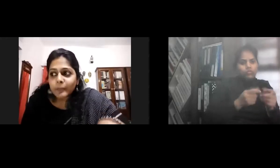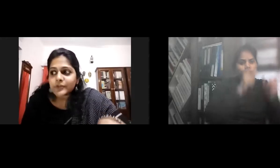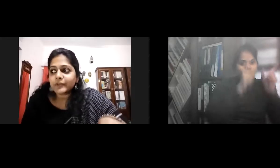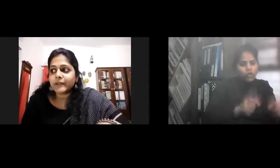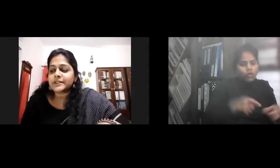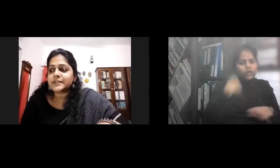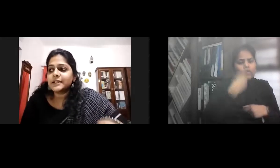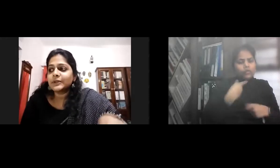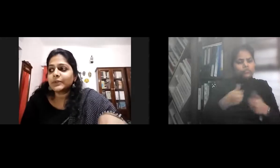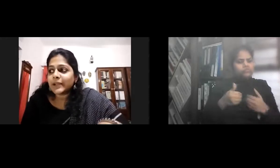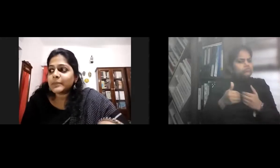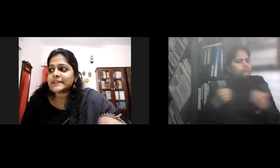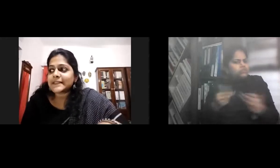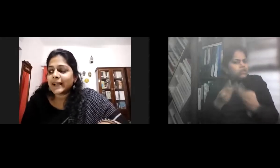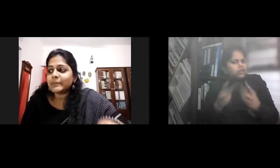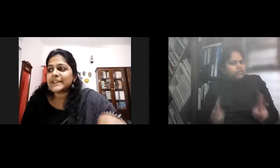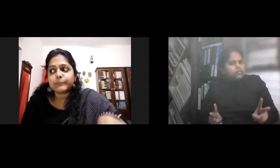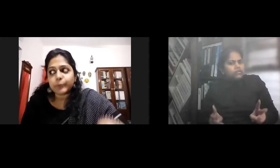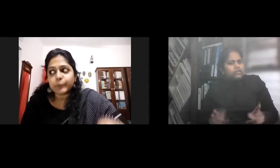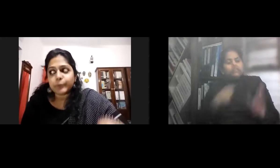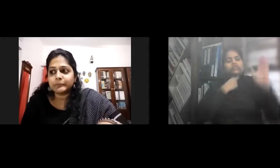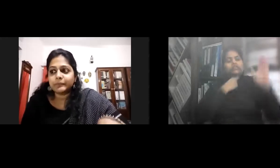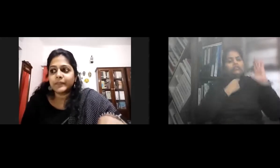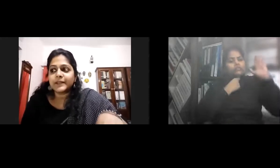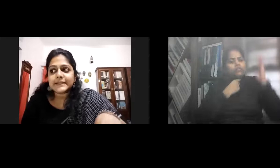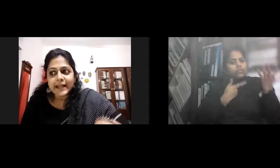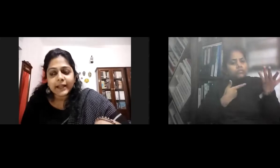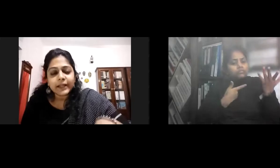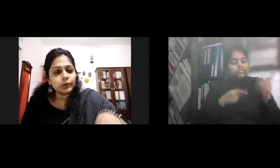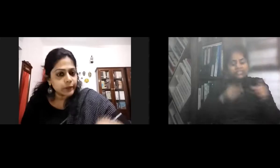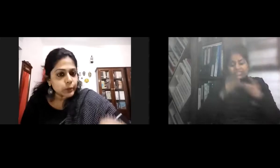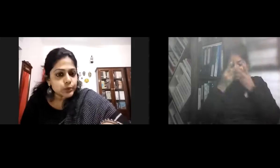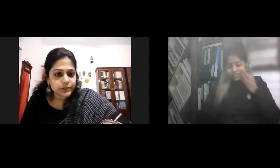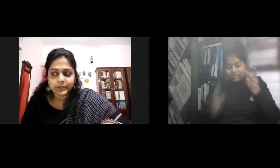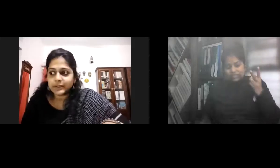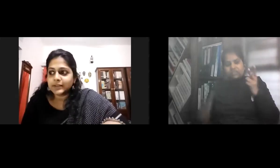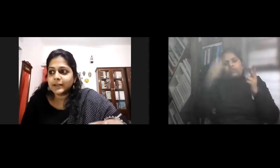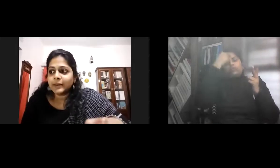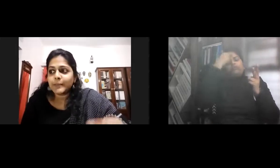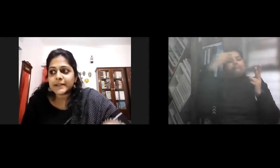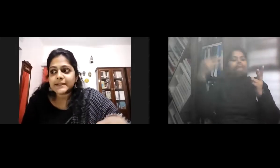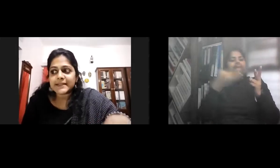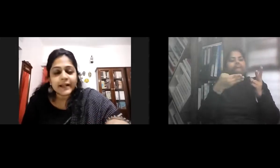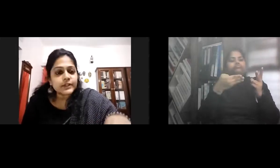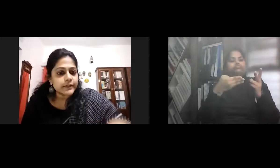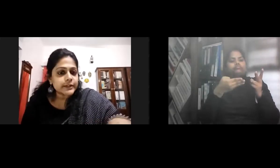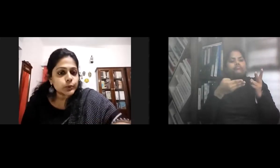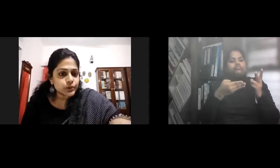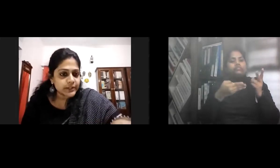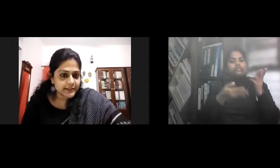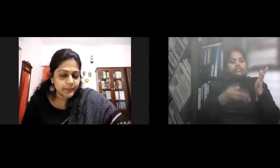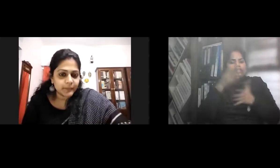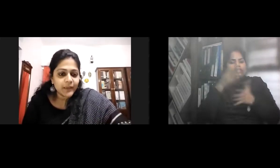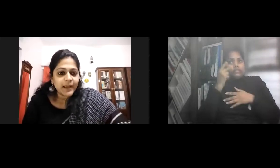the promise of diversity could then be described as a problem. The sign of inclusion makes the signs of